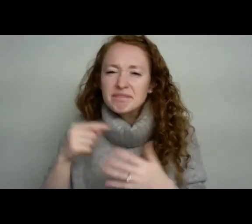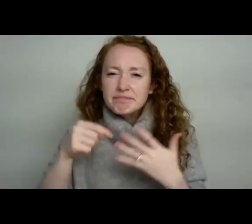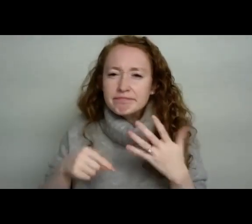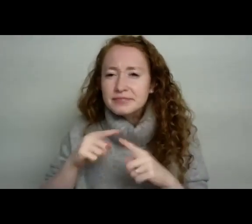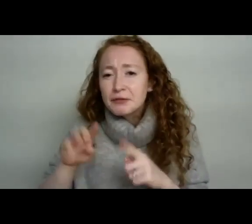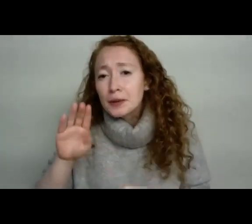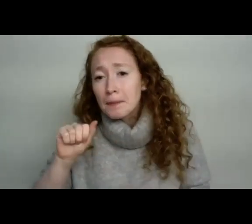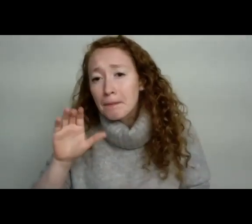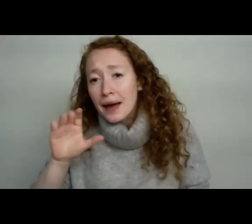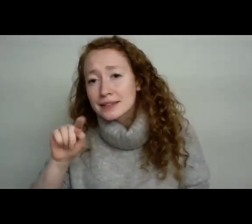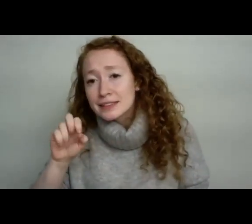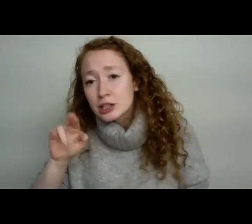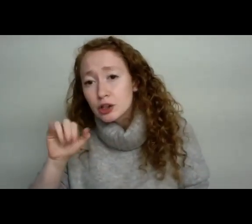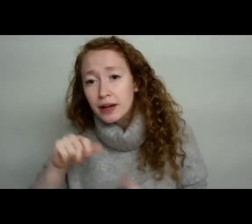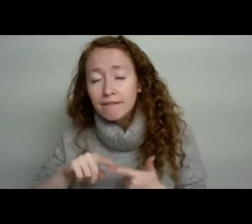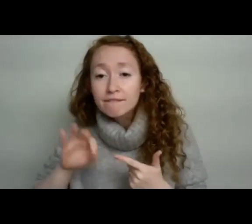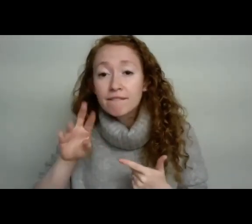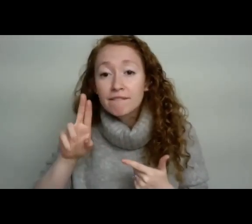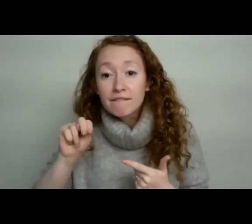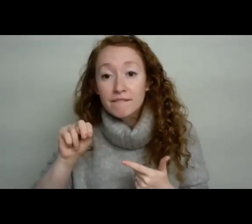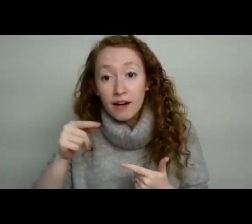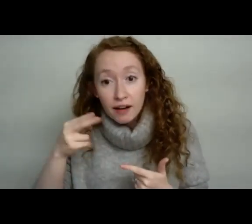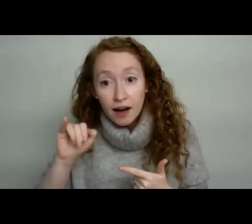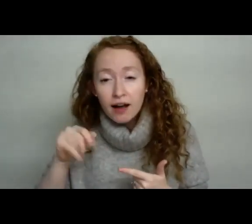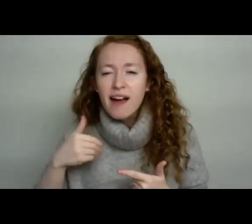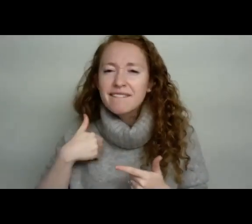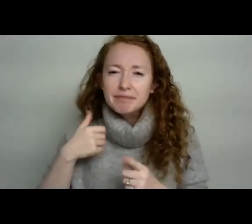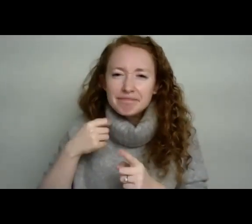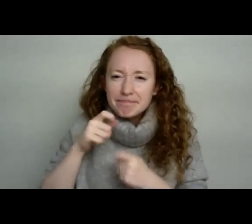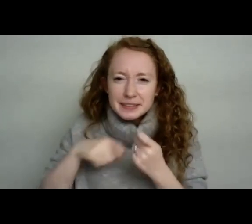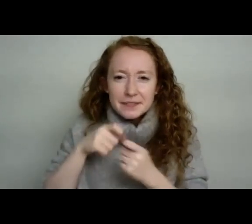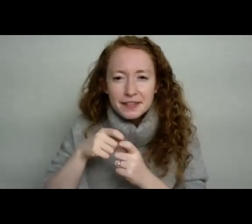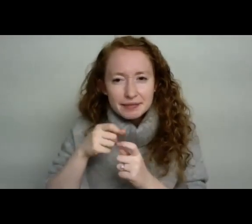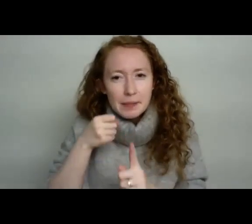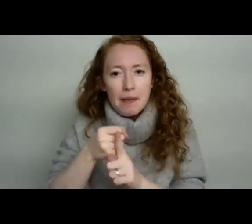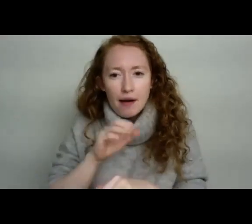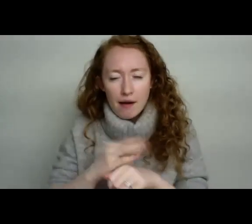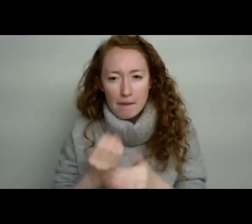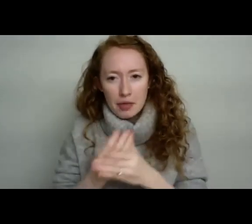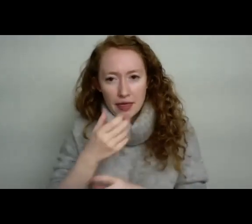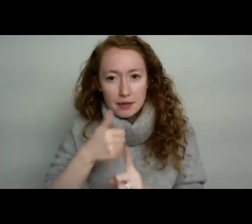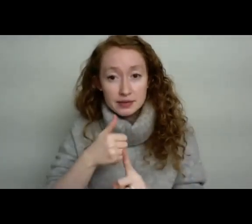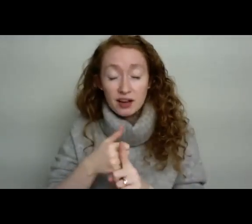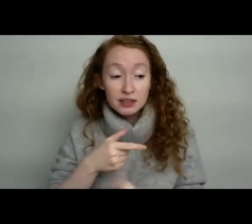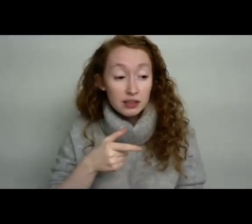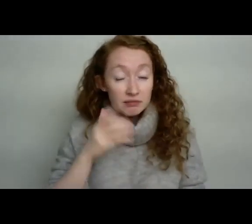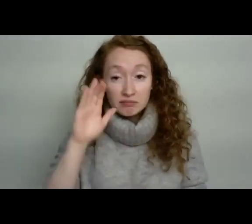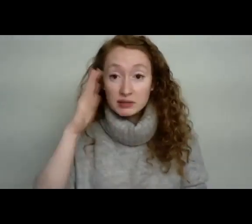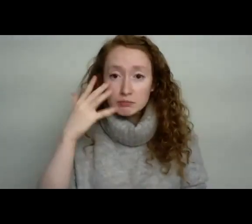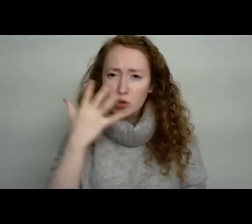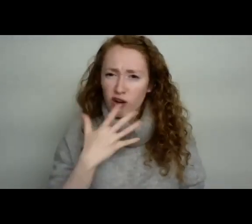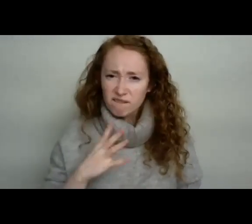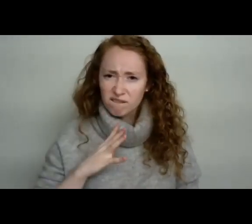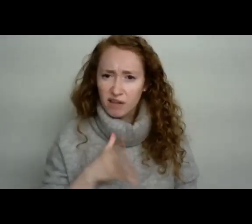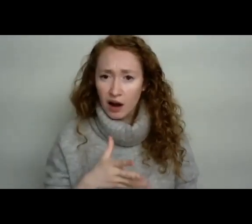that have the same exact kind of impact on the plants, where the plants will look fine, the foliage looks